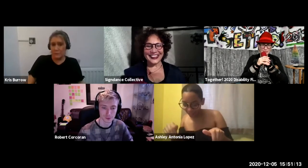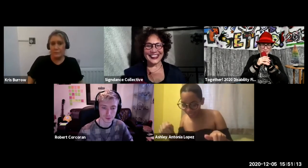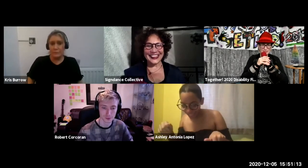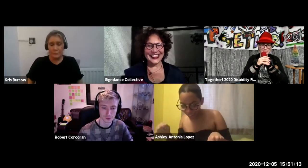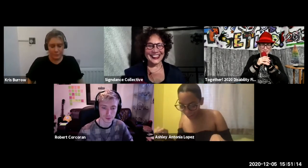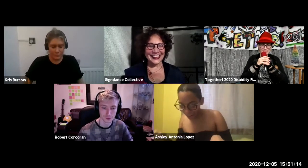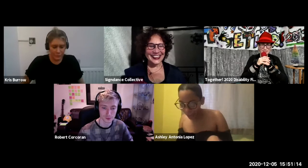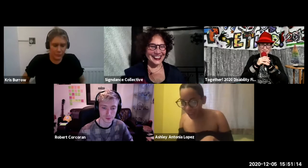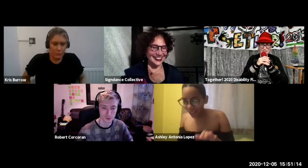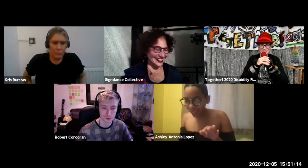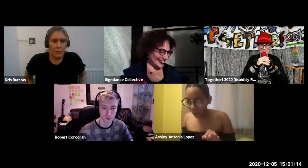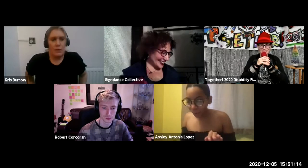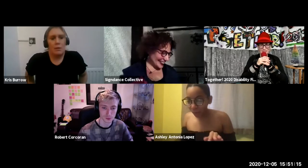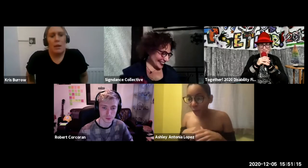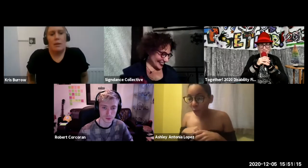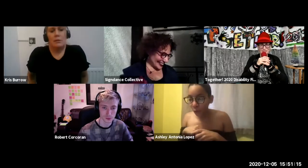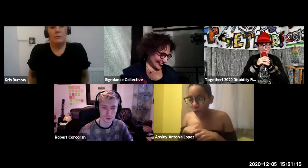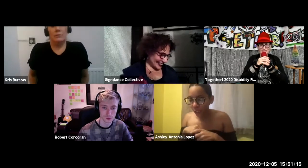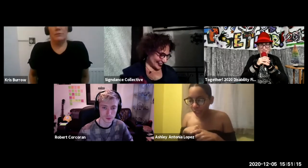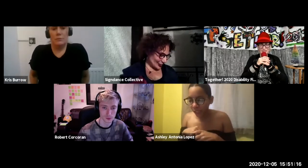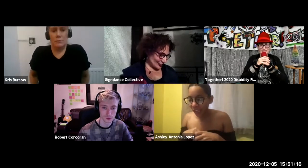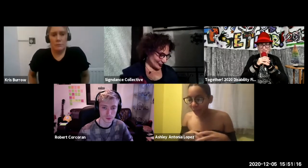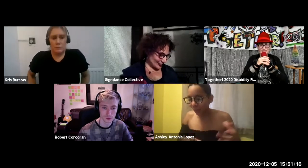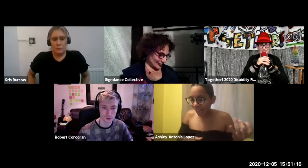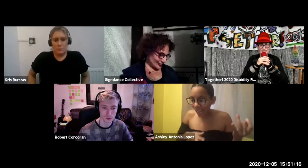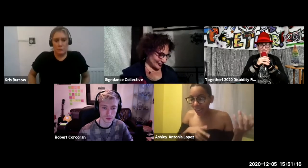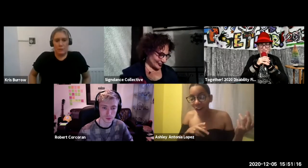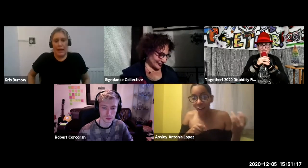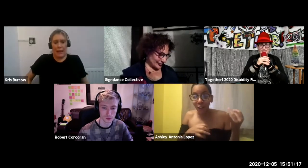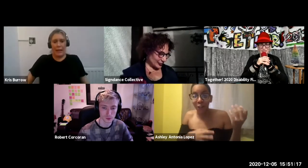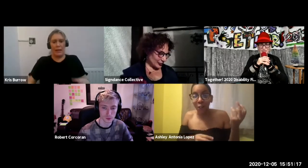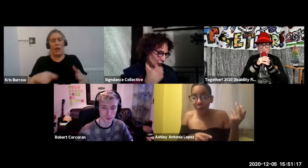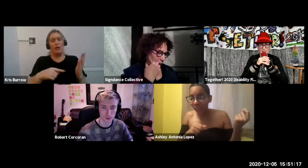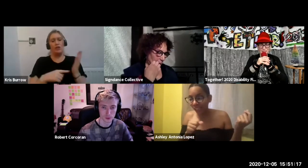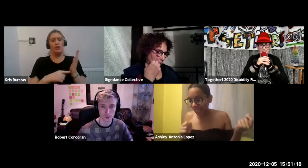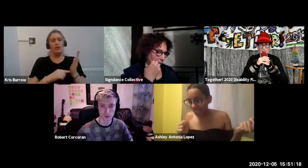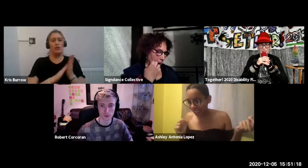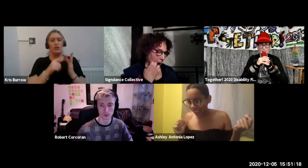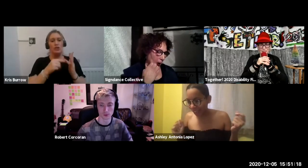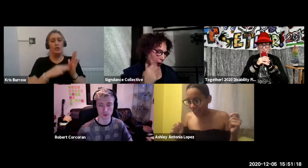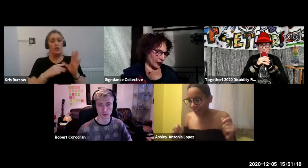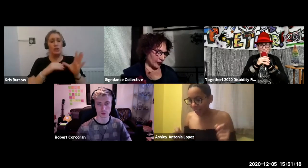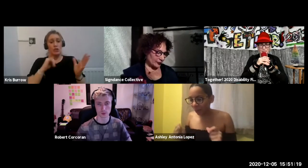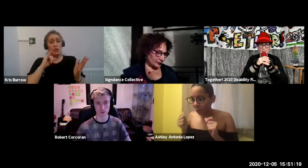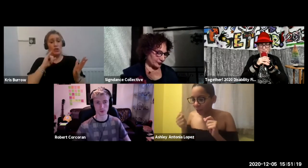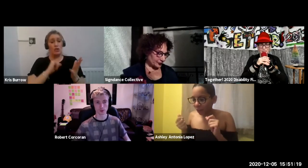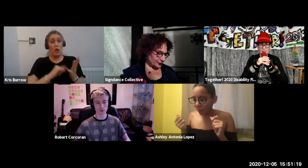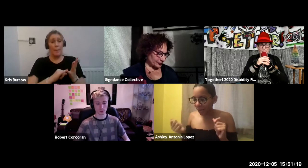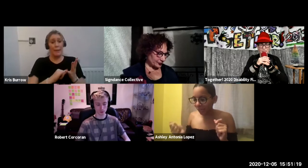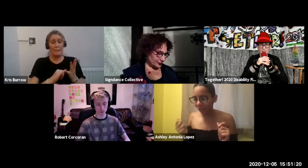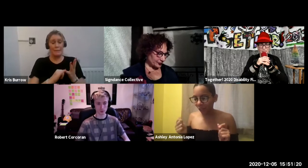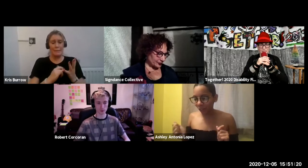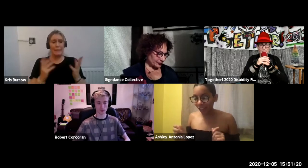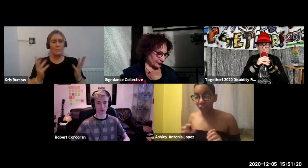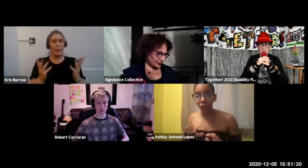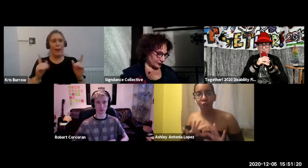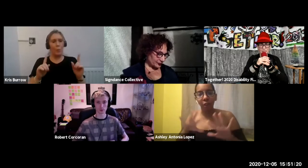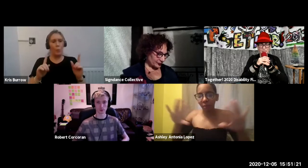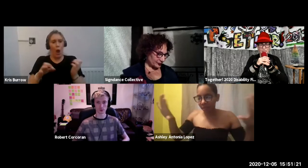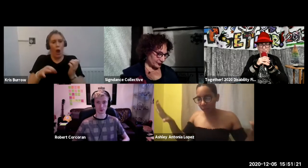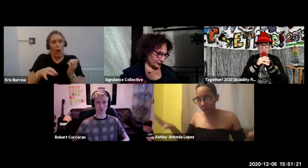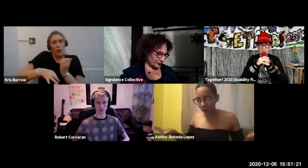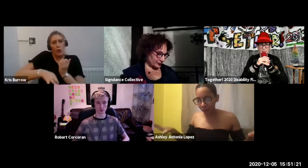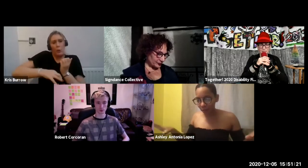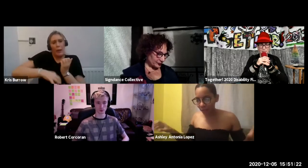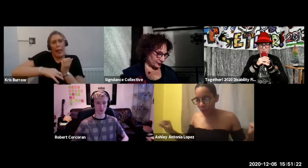this video, Thomas Ulrich is playing on a ukulele. He worked to make it look like a